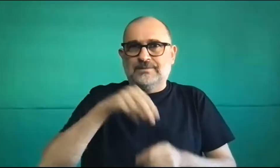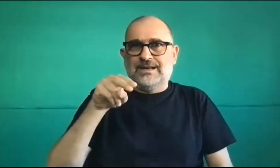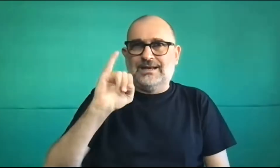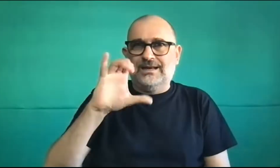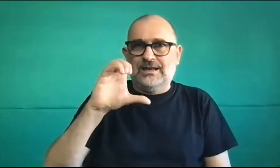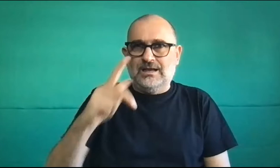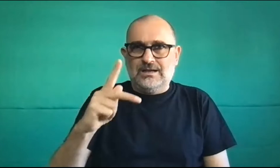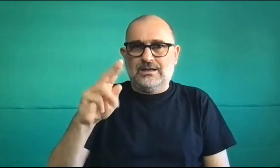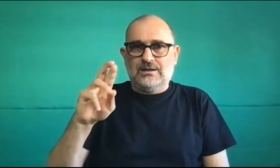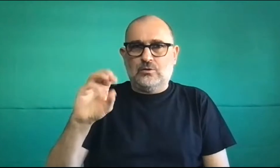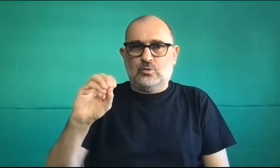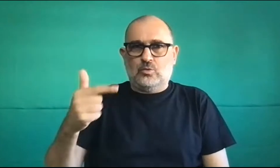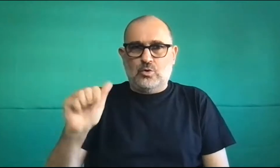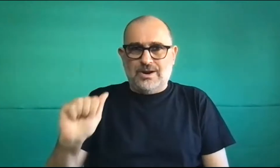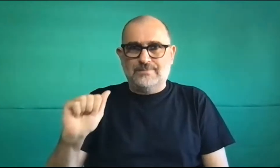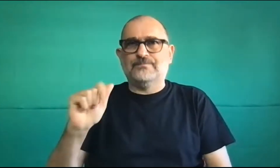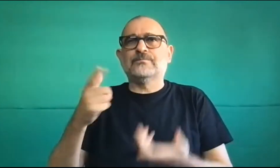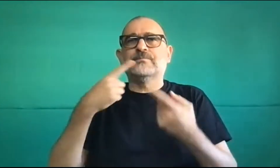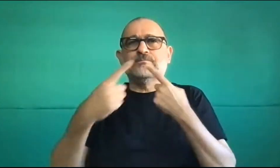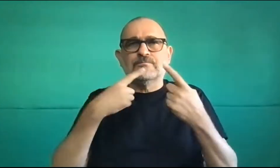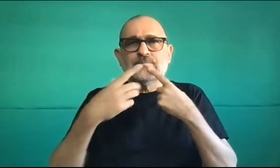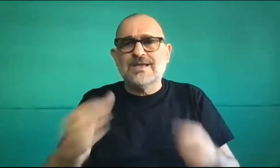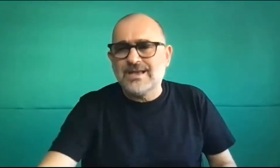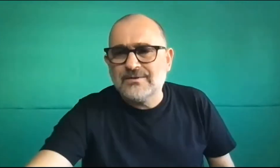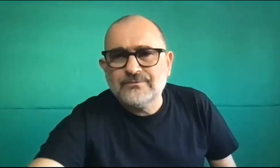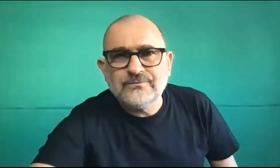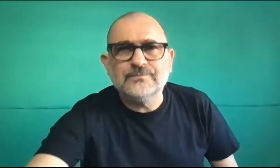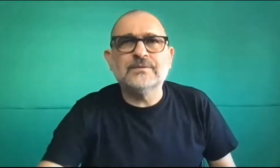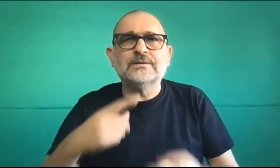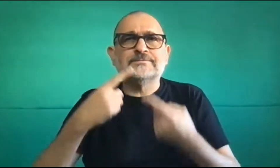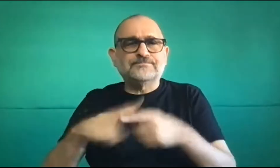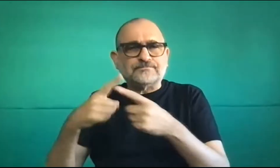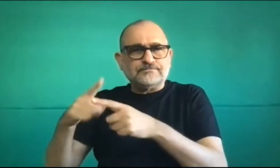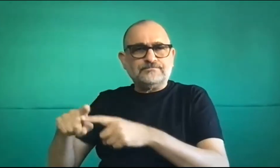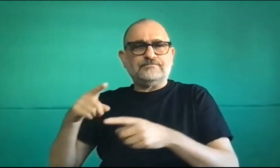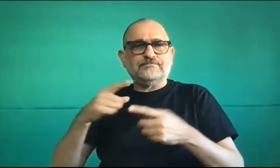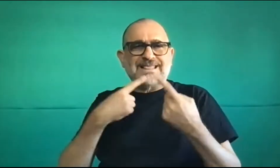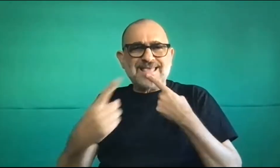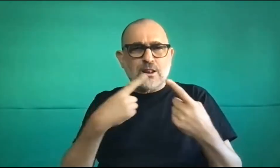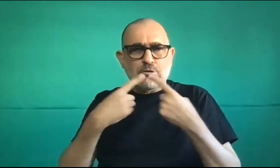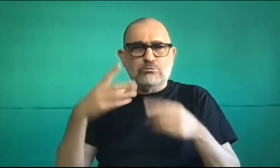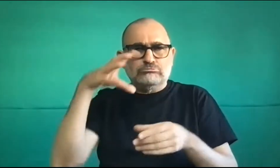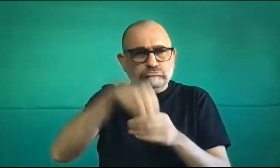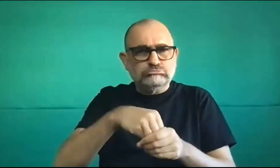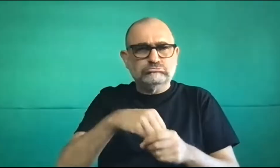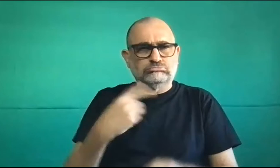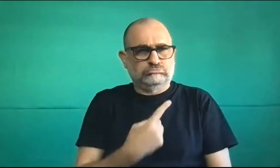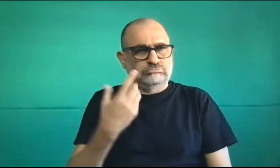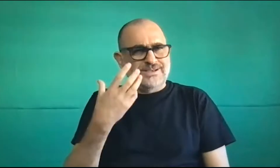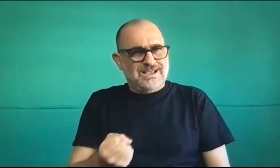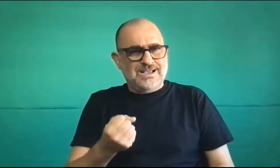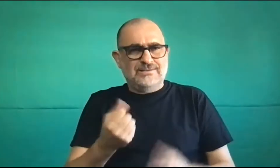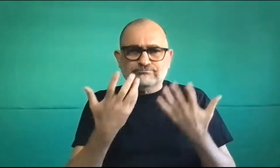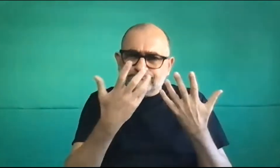is what we know is the intercultural autonomous health model. This was